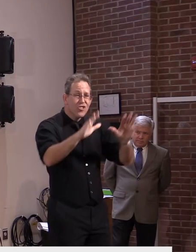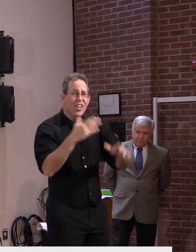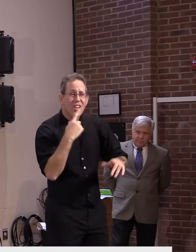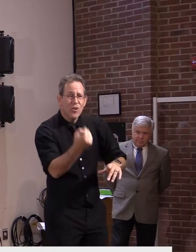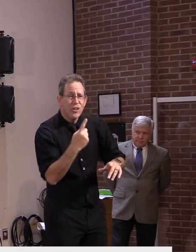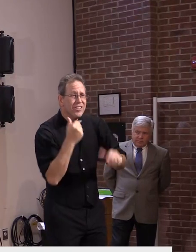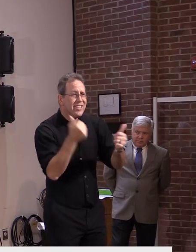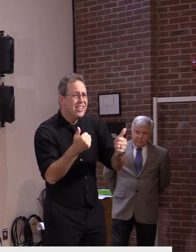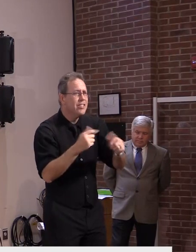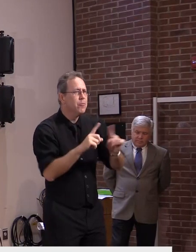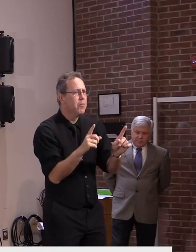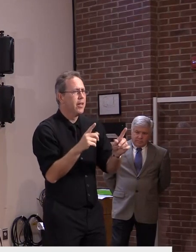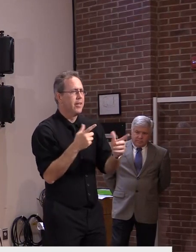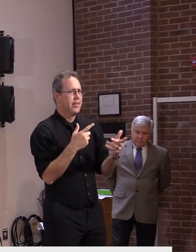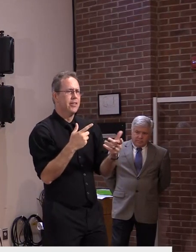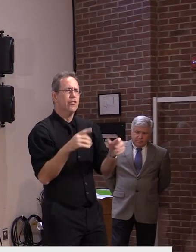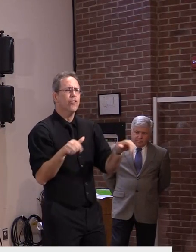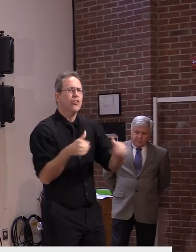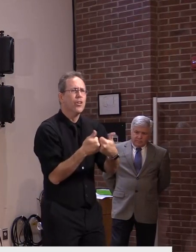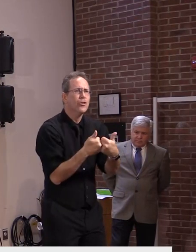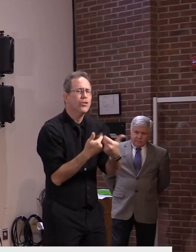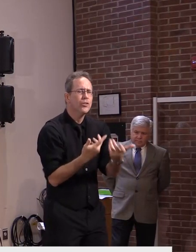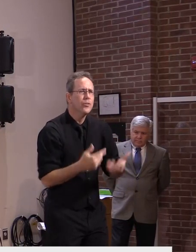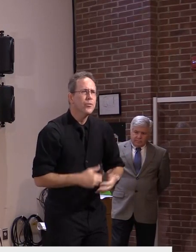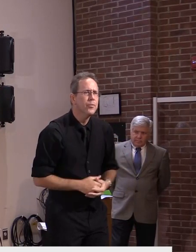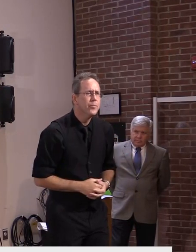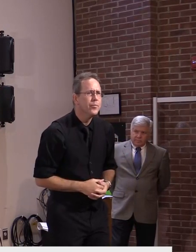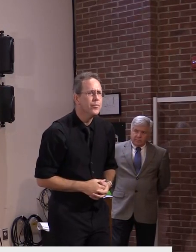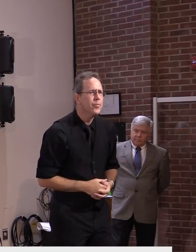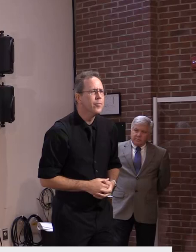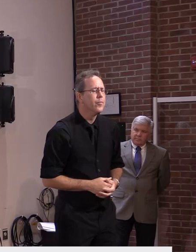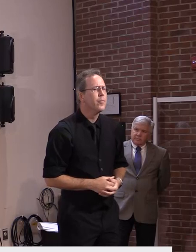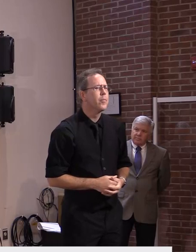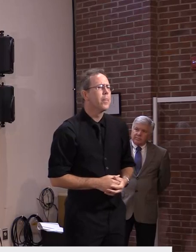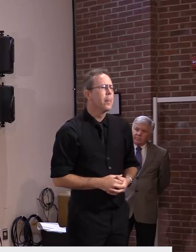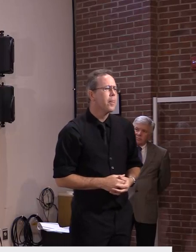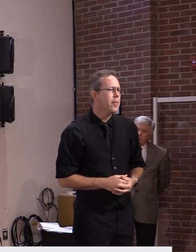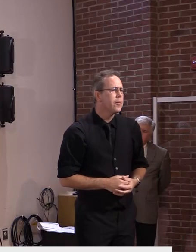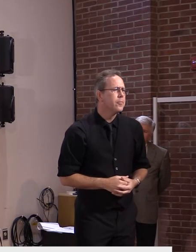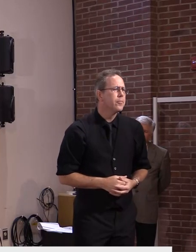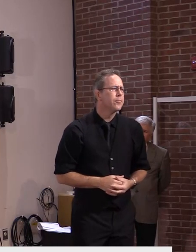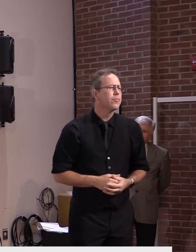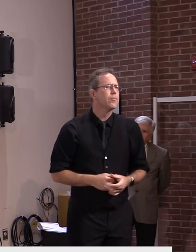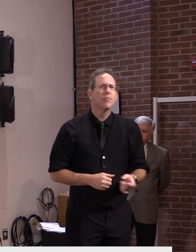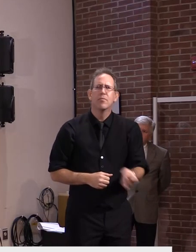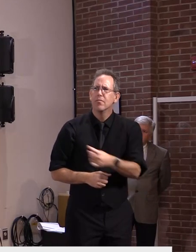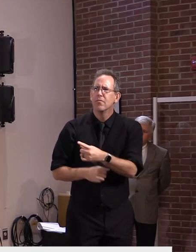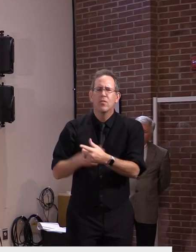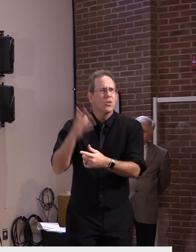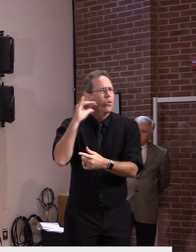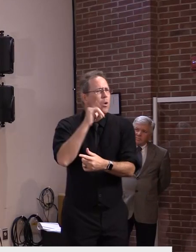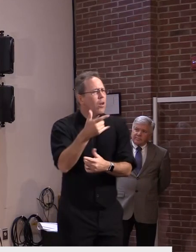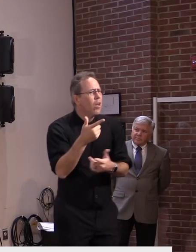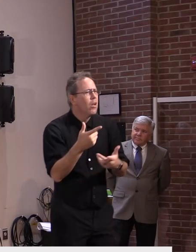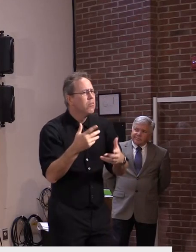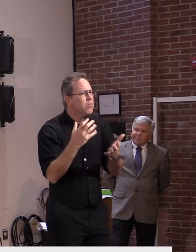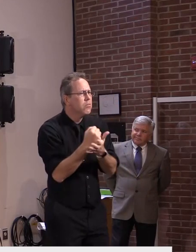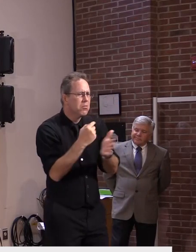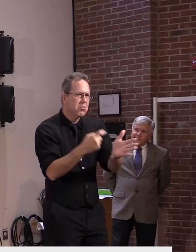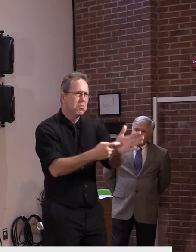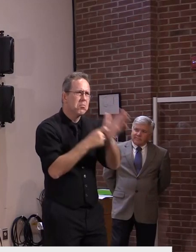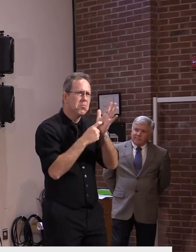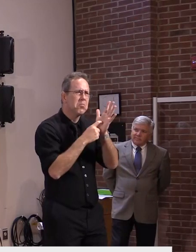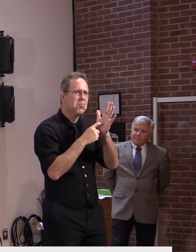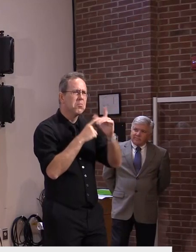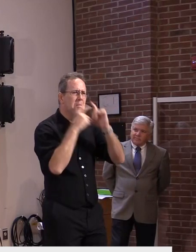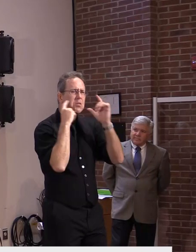answer. What is the cost of just having a mandate anyway, just in the event that it might catch some of the people who